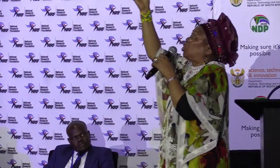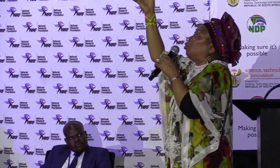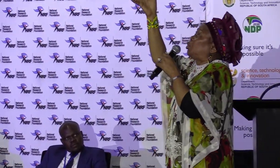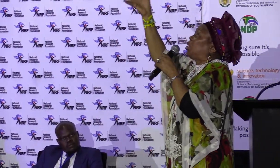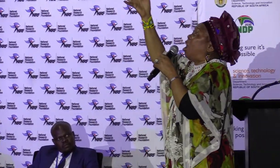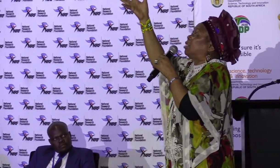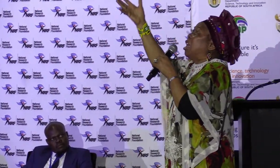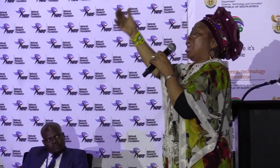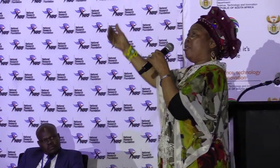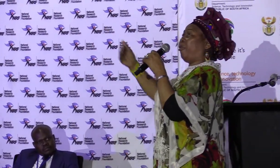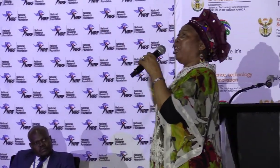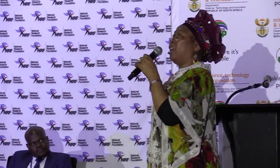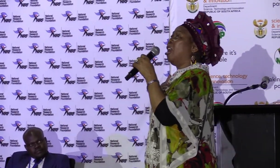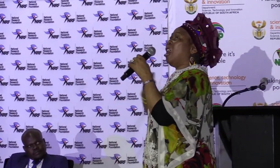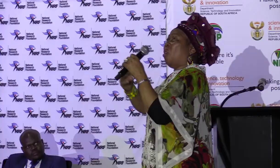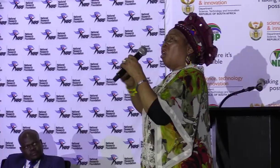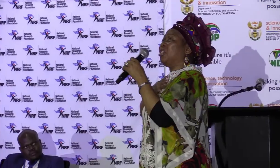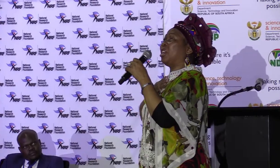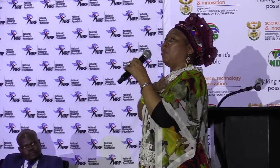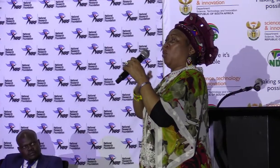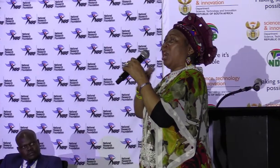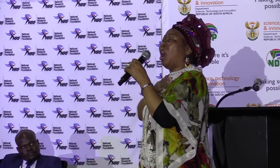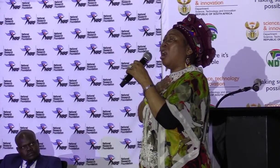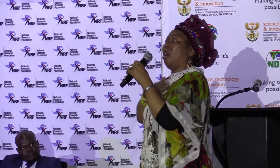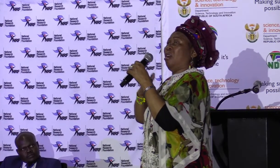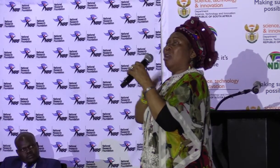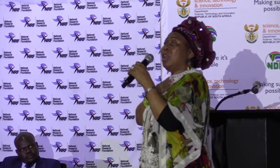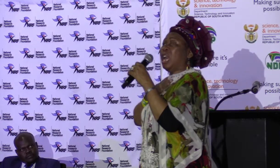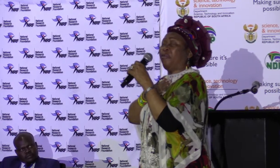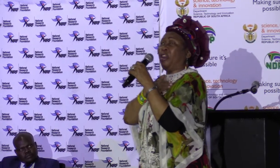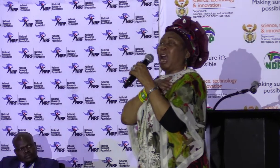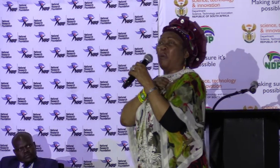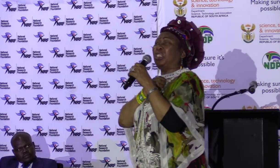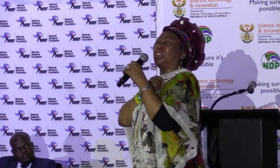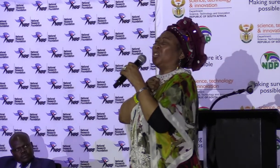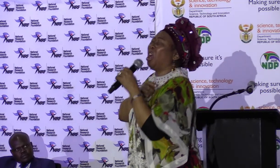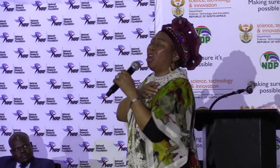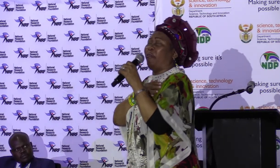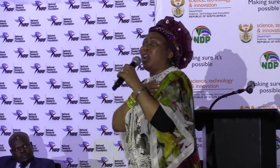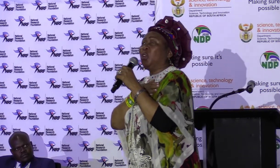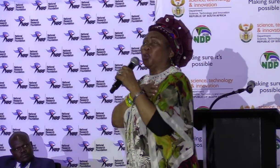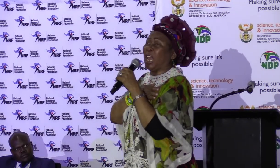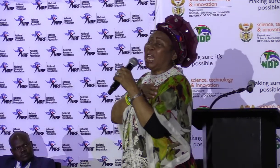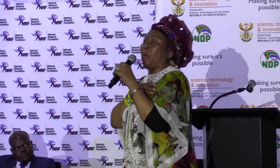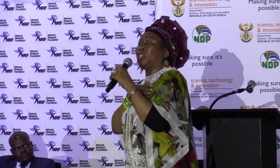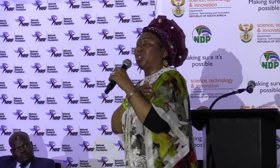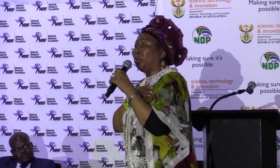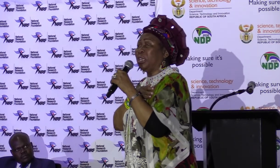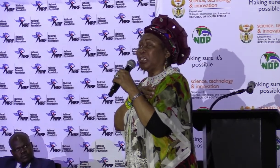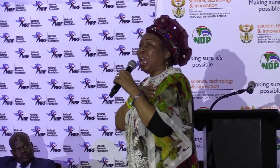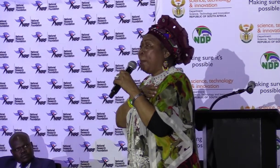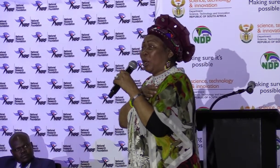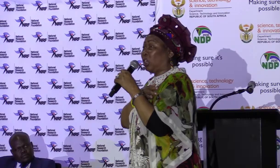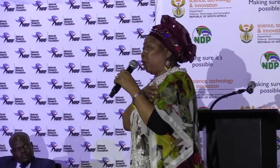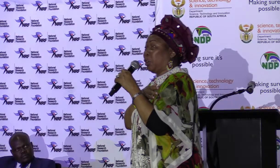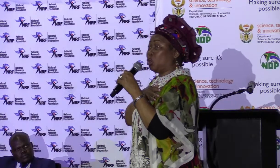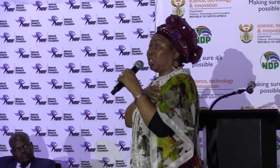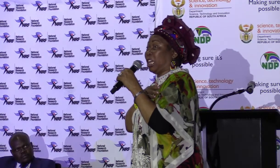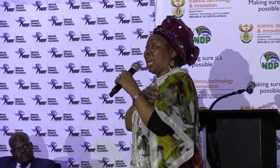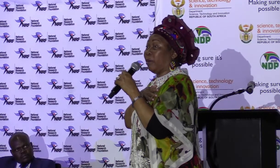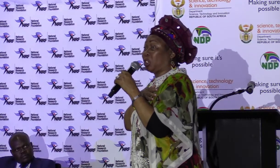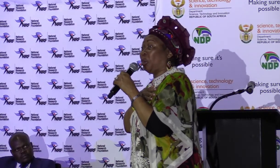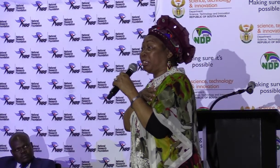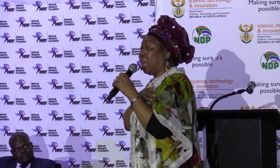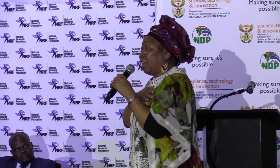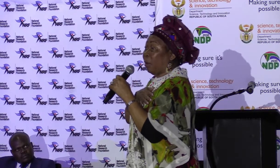Let's watch those stars and feel how honorable we are. And feel how we deserve to tell our stories, because if we